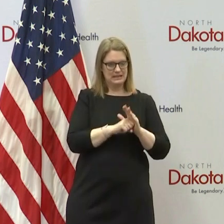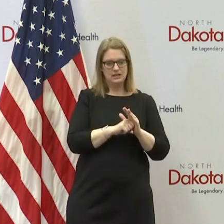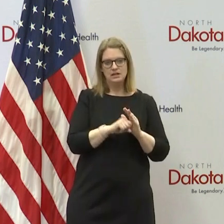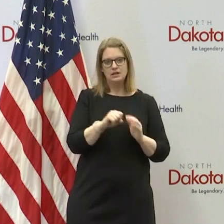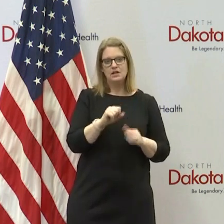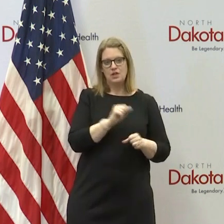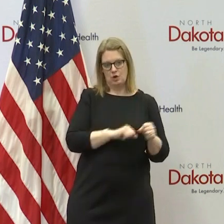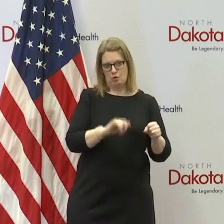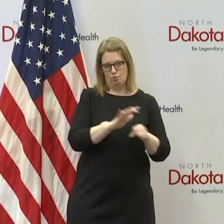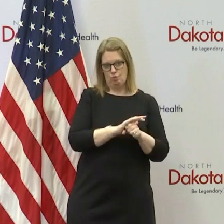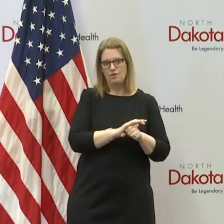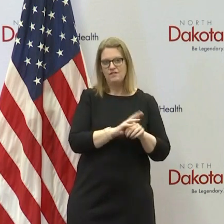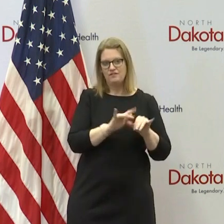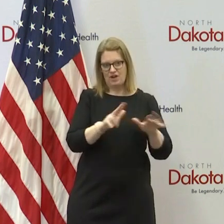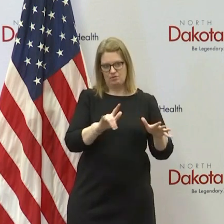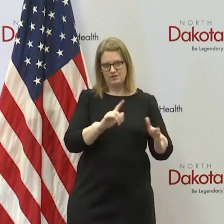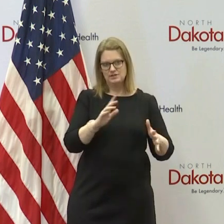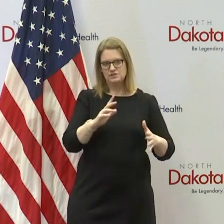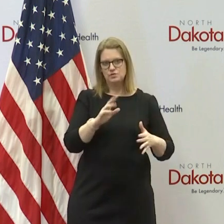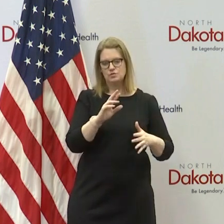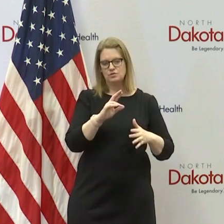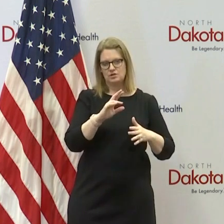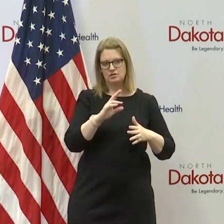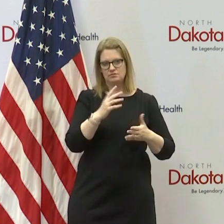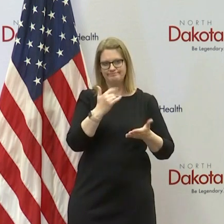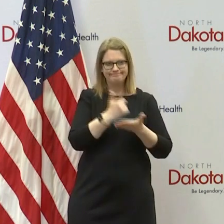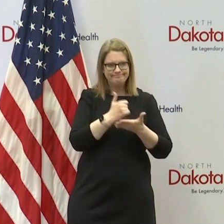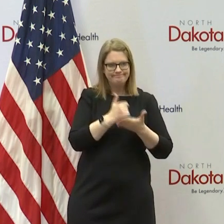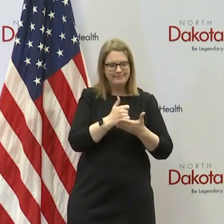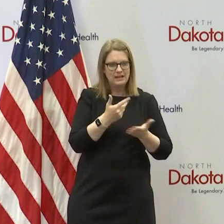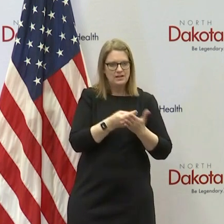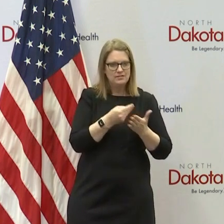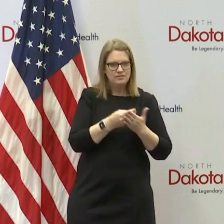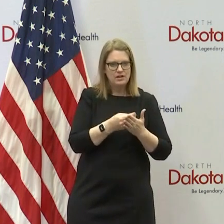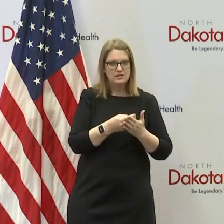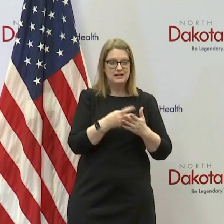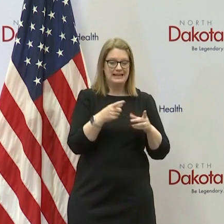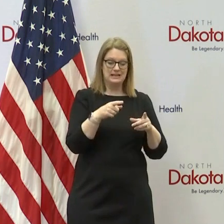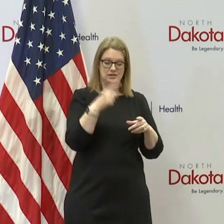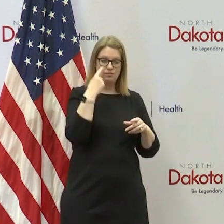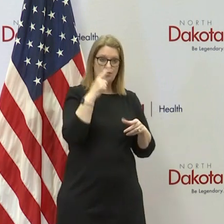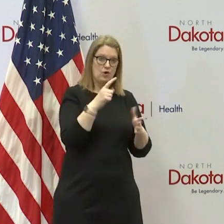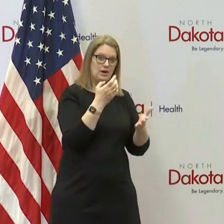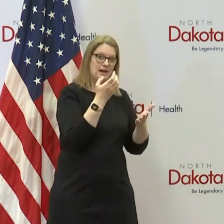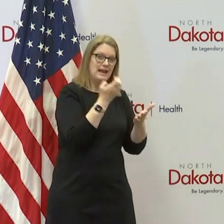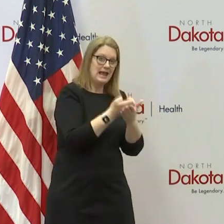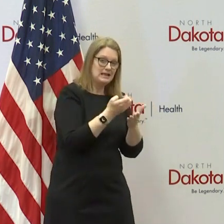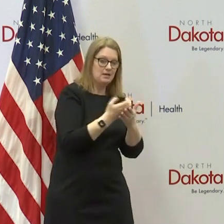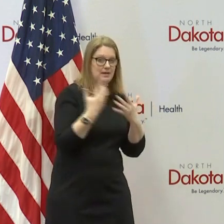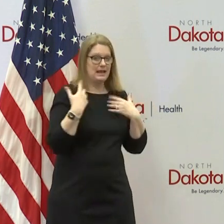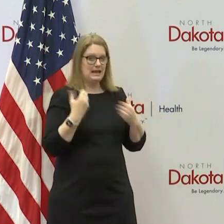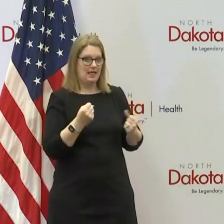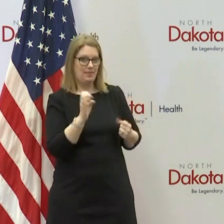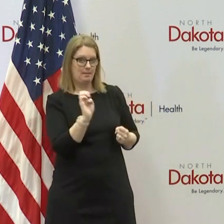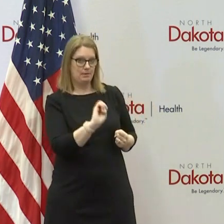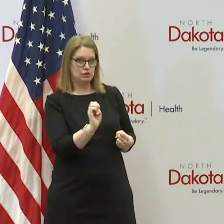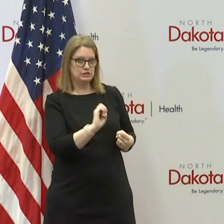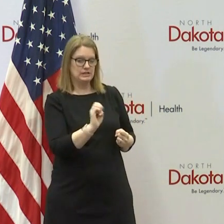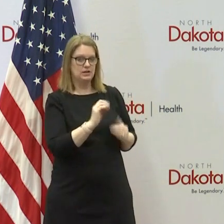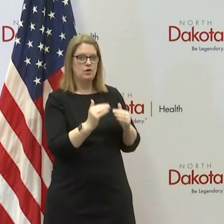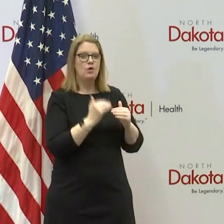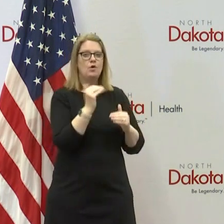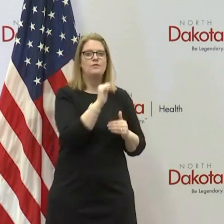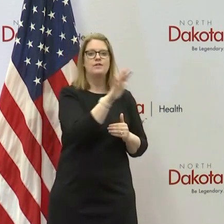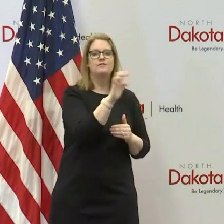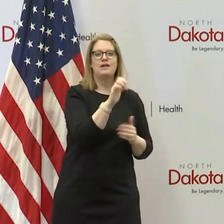Relief Fund for the state to apply against this both health and economic emergency, of which over